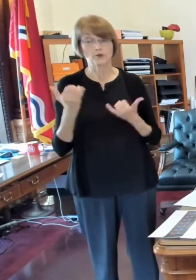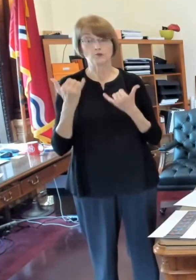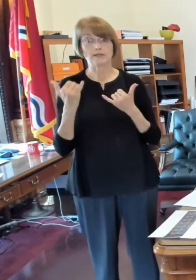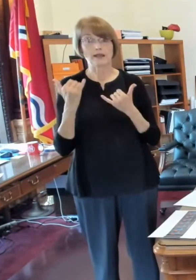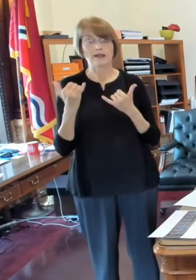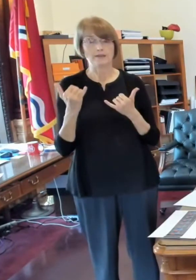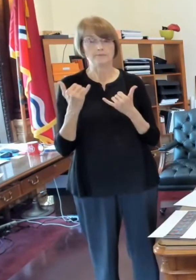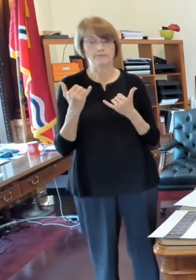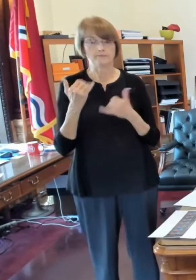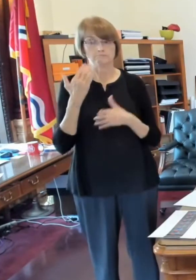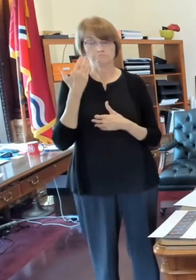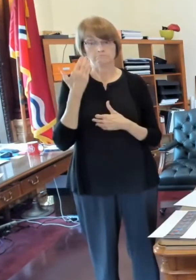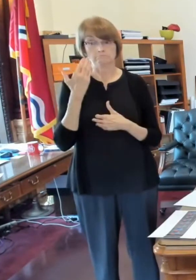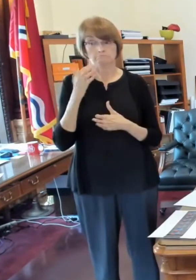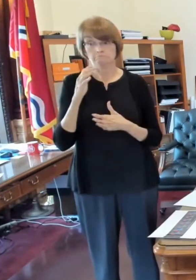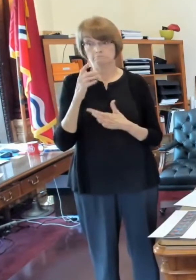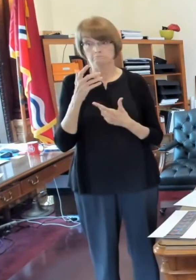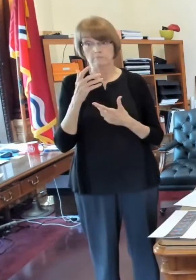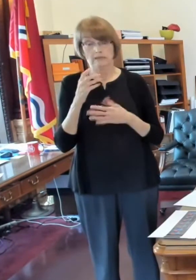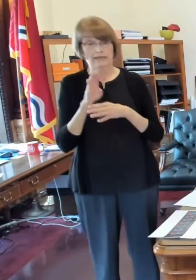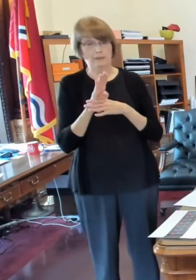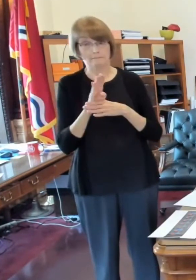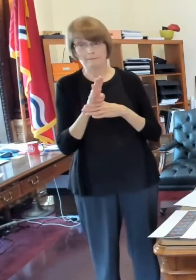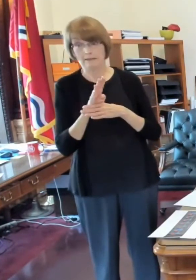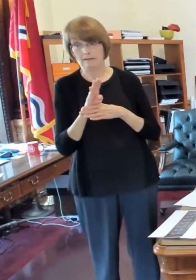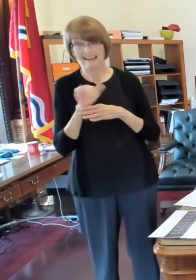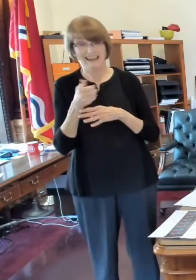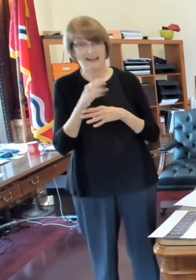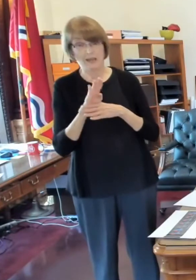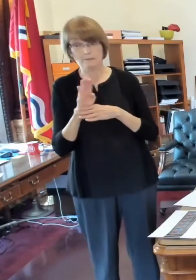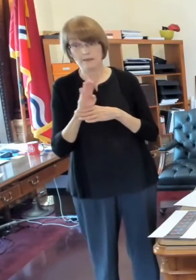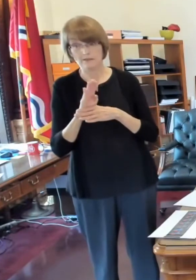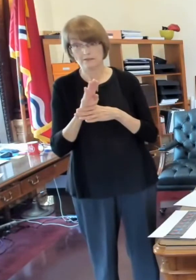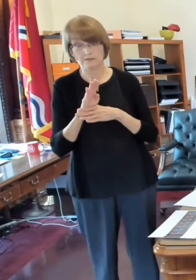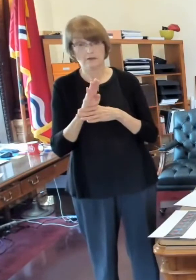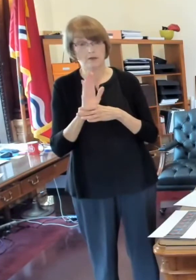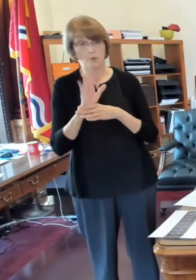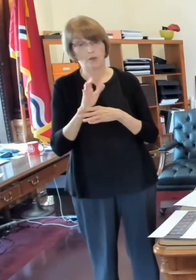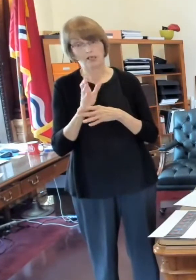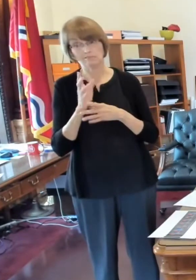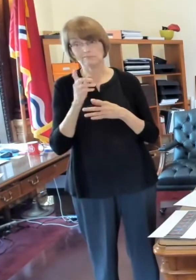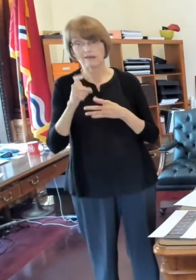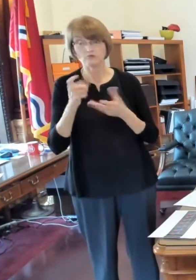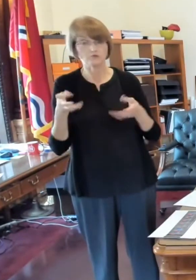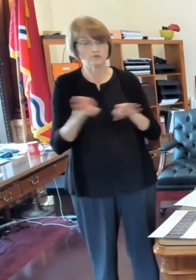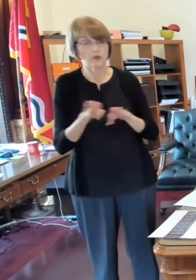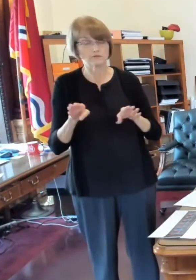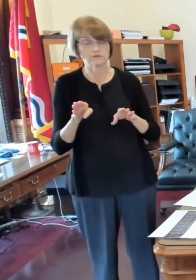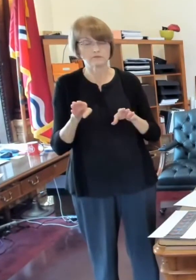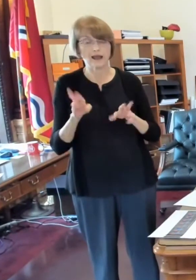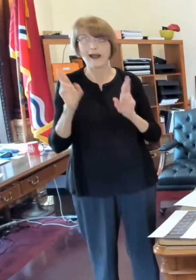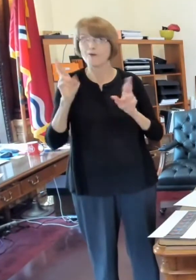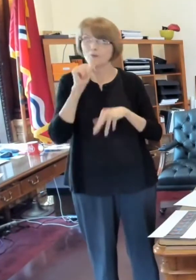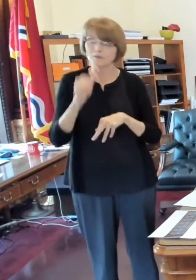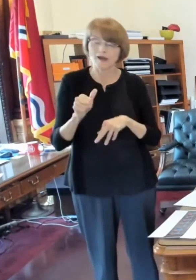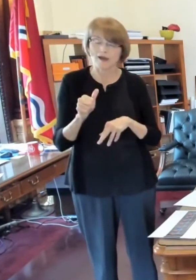today, I don't know of any business that, you know, we're expecting to have to shut down. I hope that there aren't